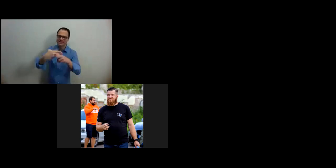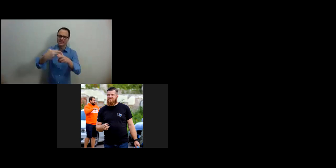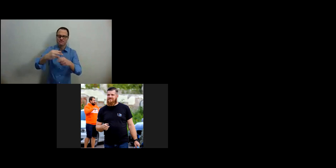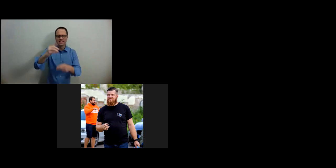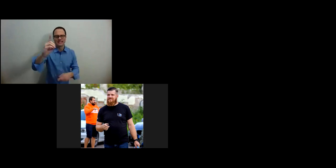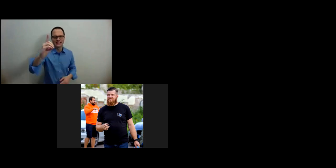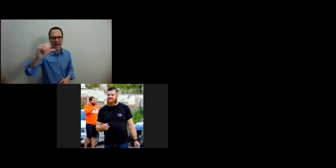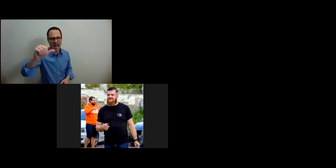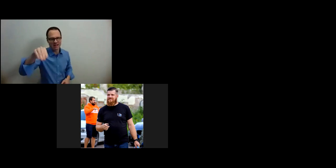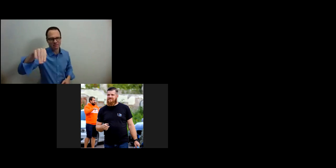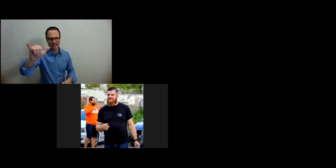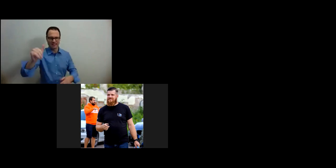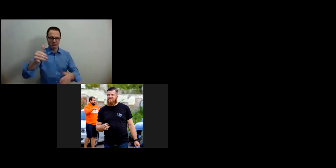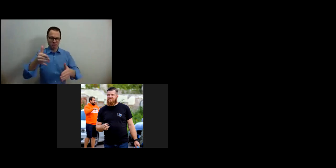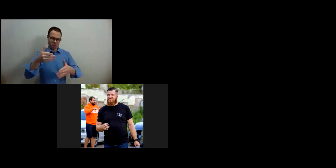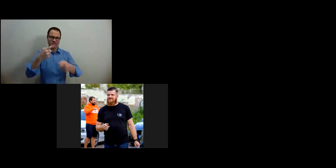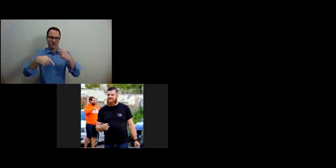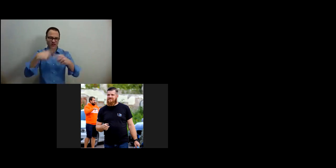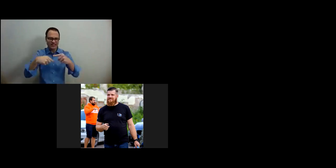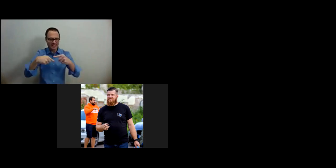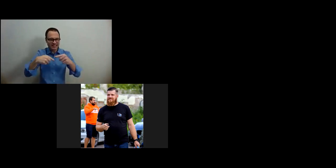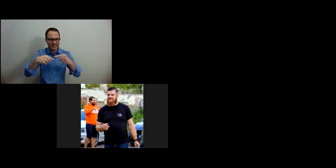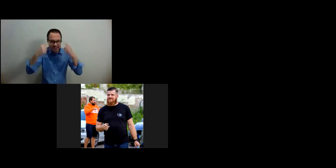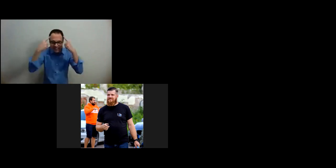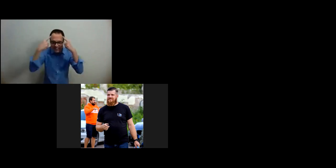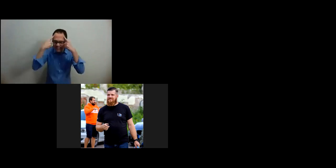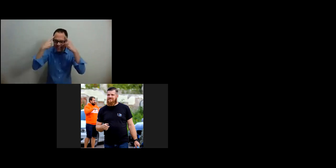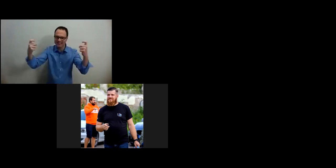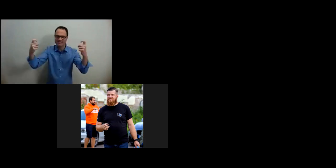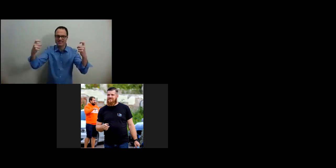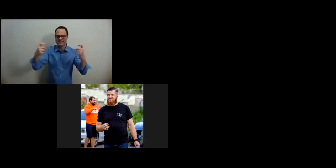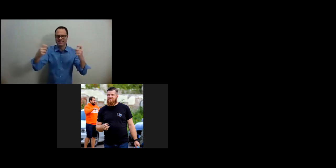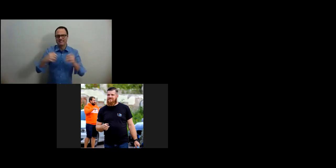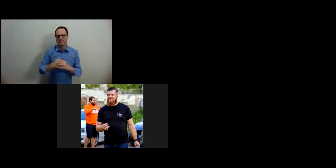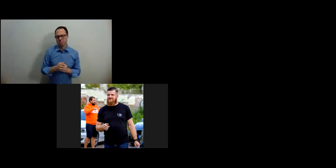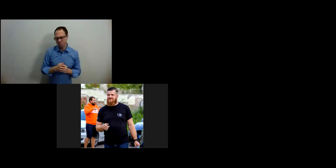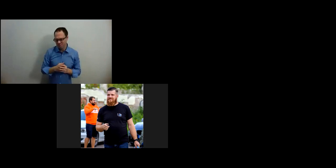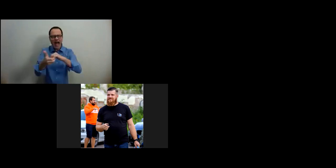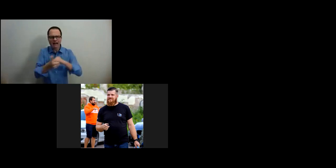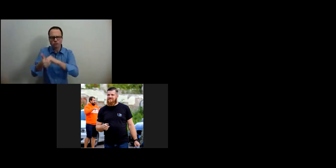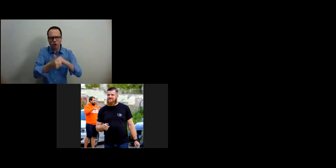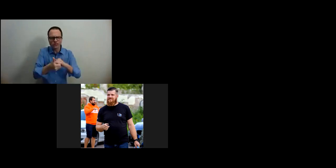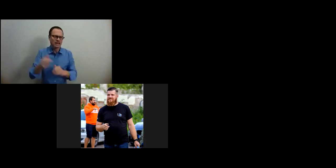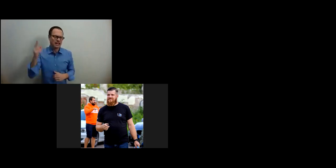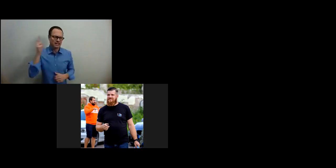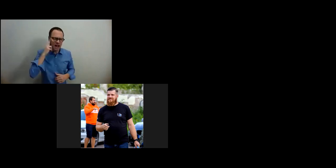And welcome to YouTube. My name is Dami. This is my son. My name is Dami.